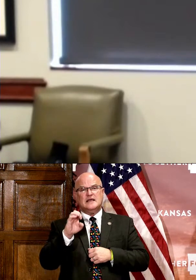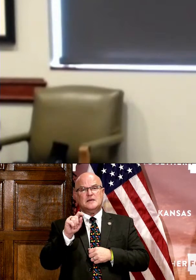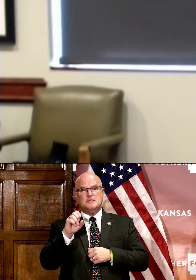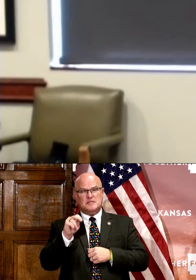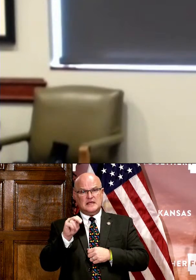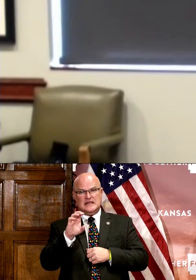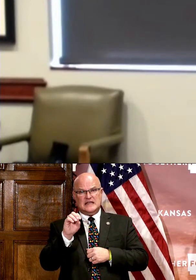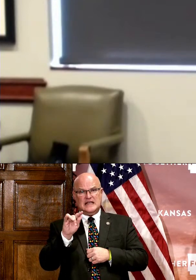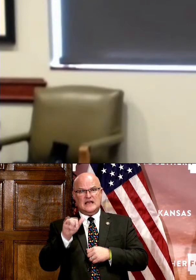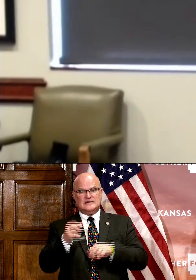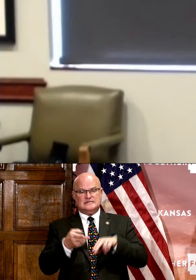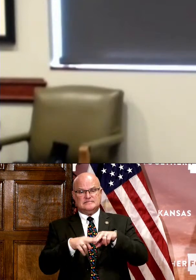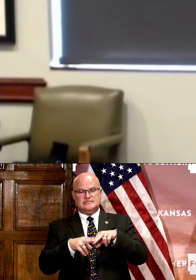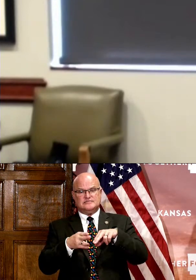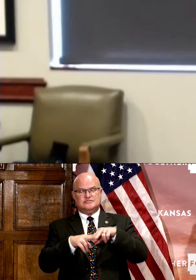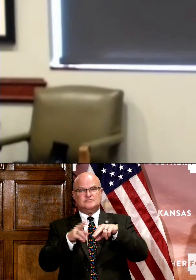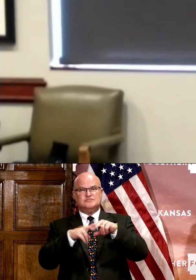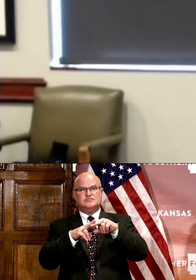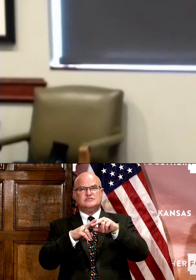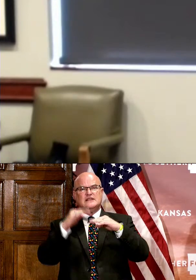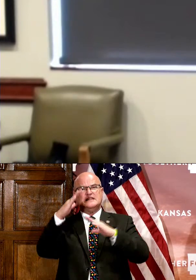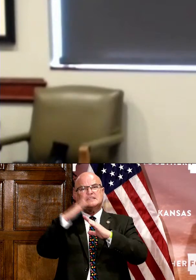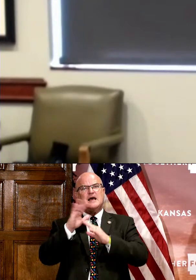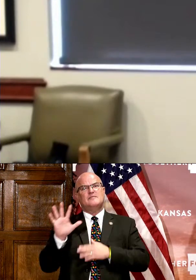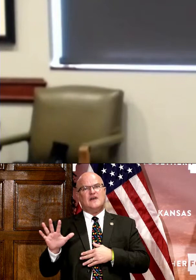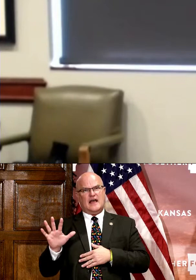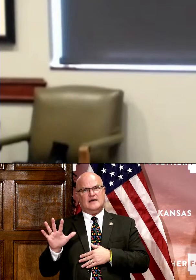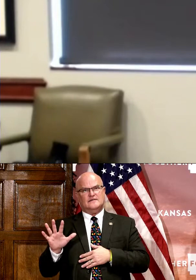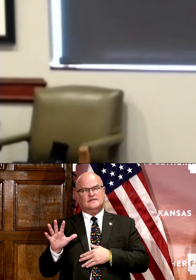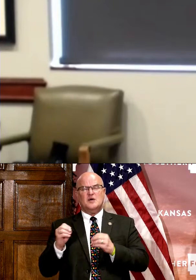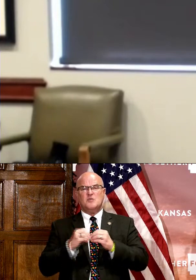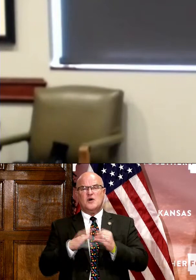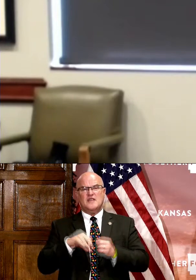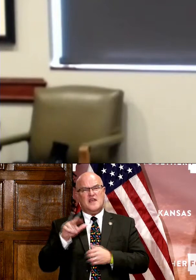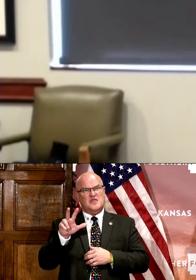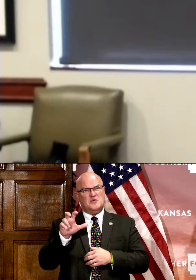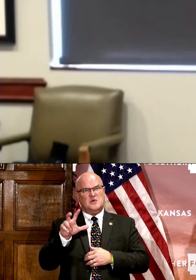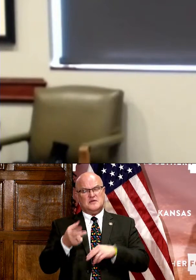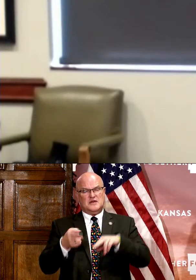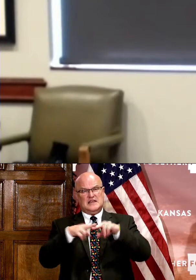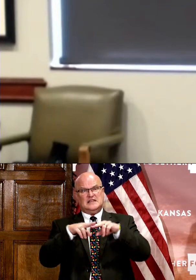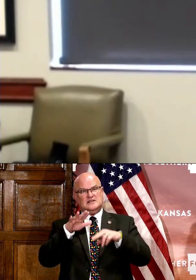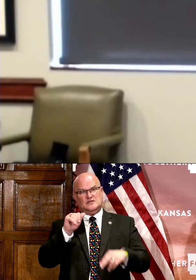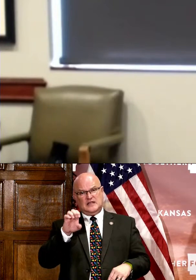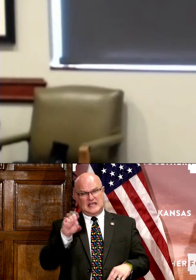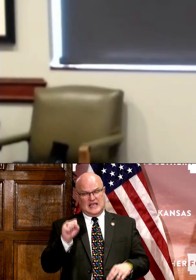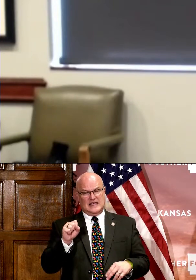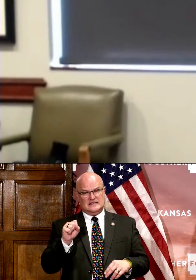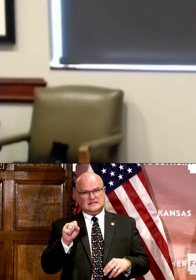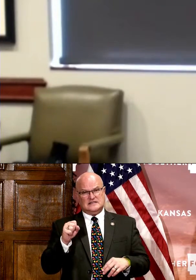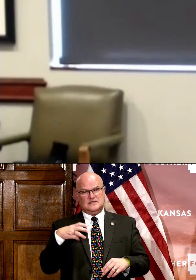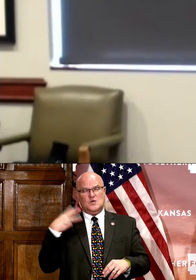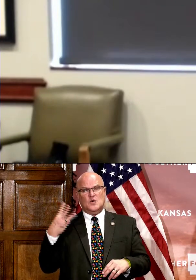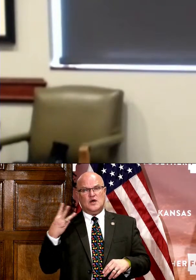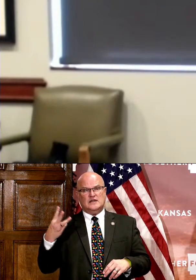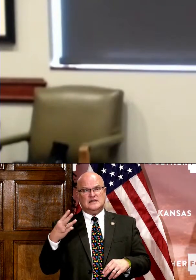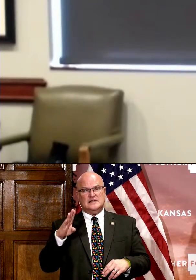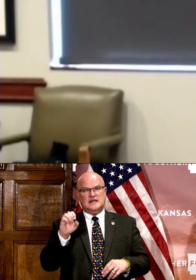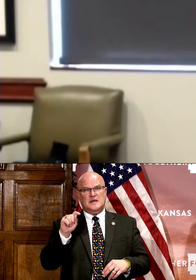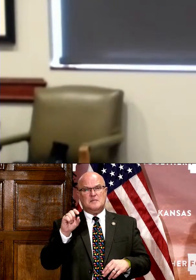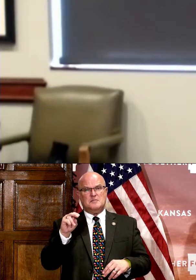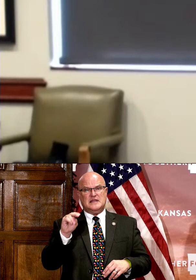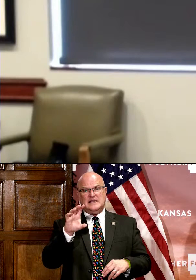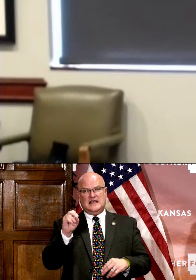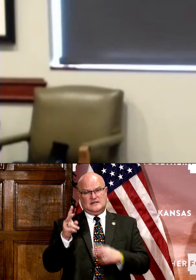being in the top 5. Just today, over 300 additional cases in Washington and Benton